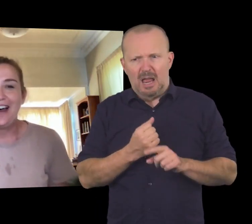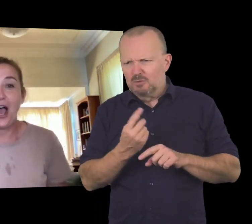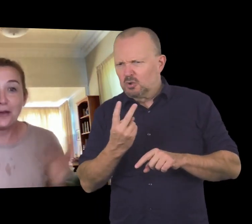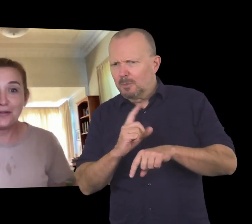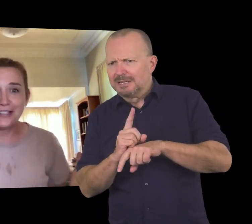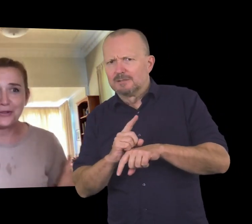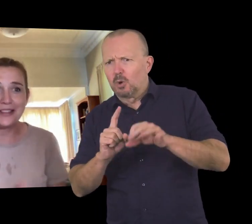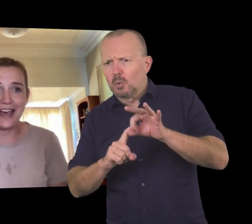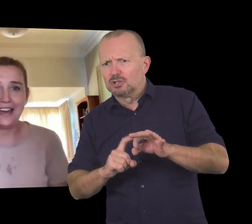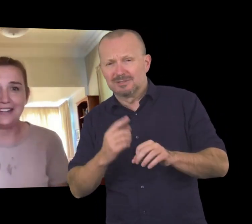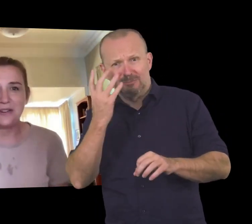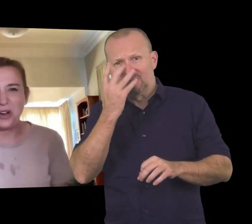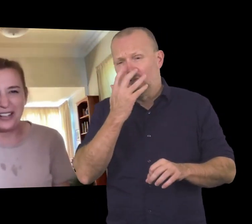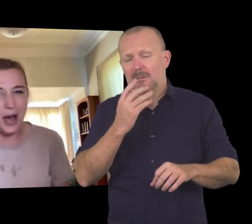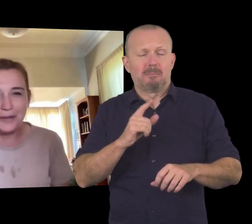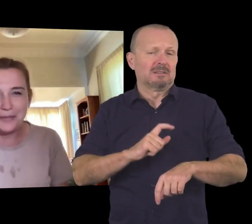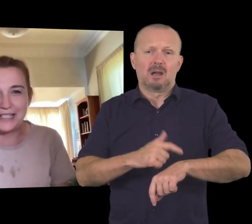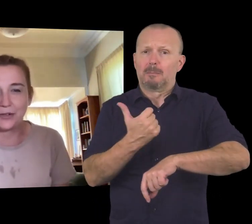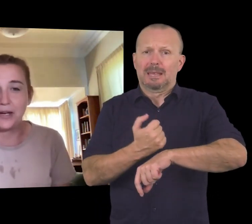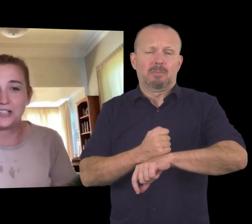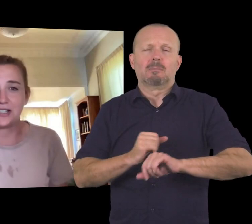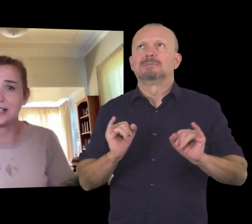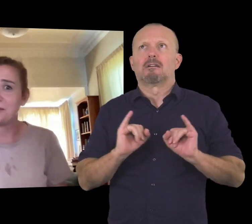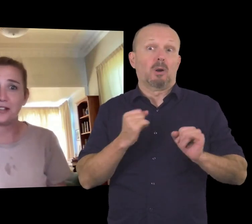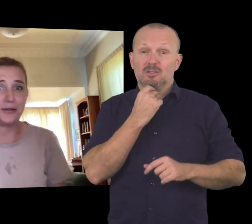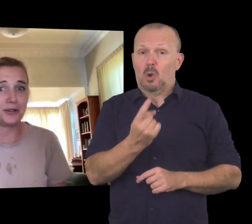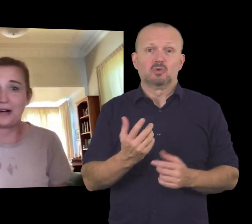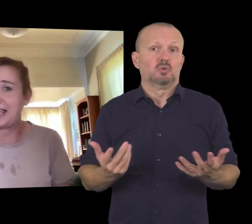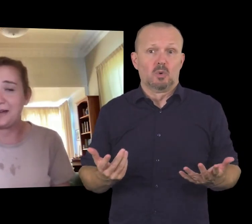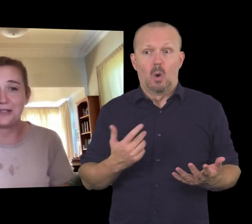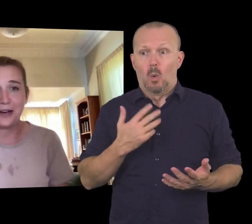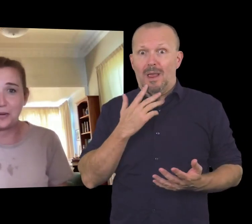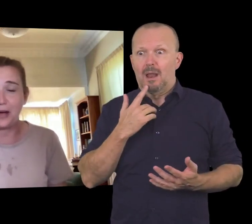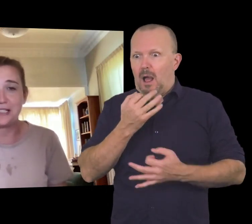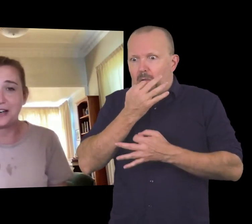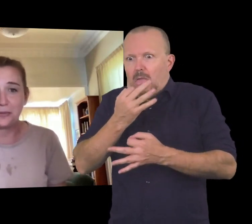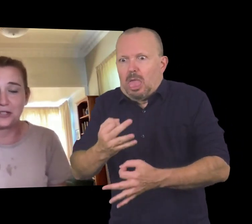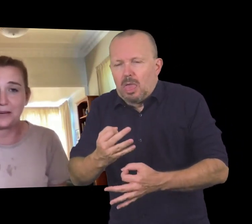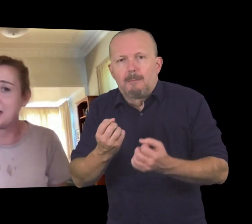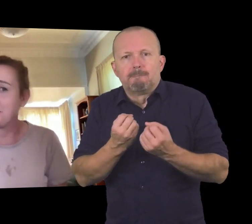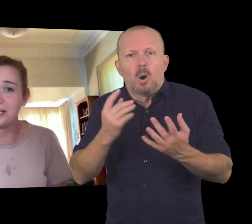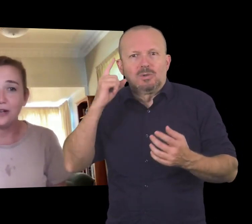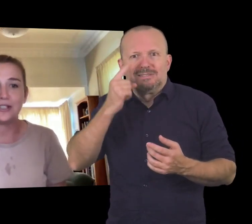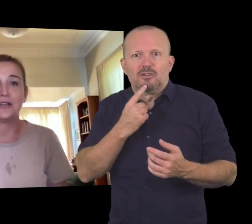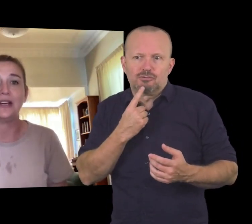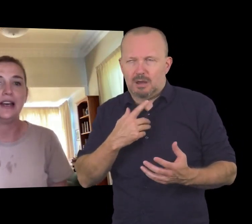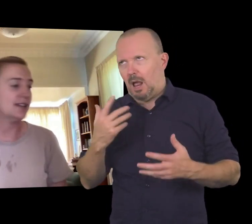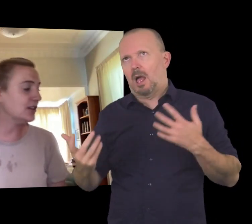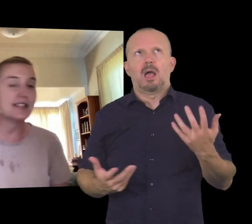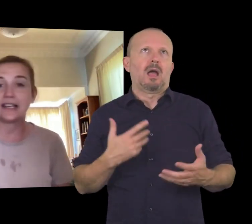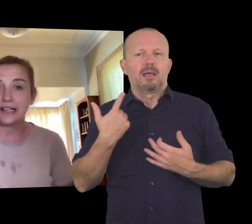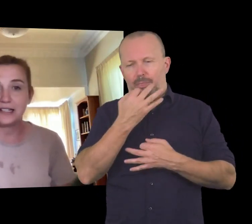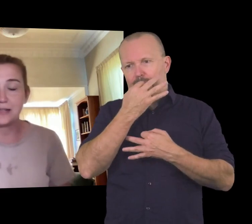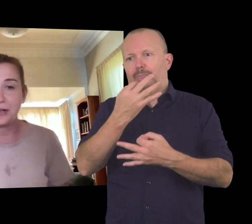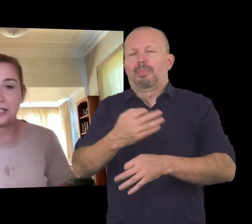So I hope you've enjoyed that. We've got a couple of minutes for questions. I'm so sorry. I'm terrible. I'm a terrible timekeeper. I told you, as